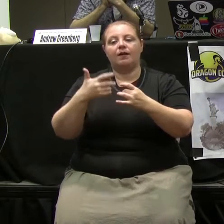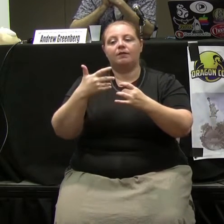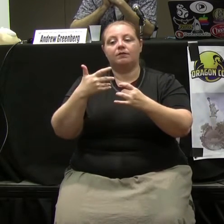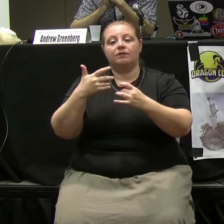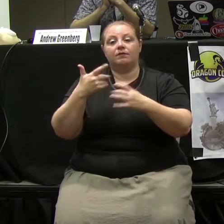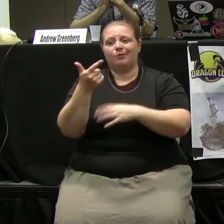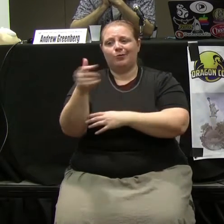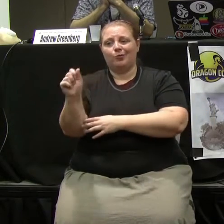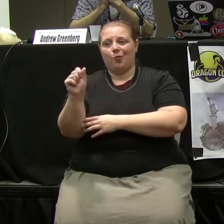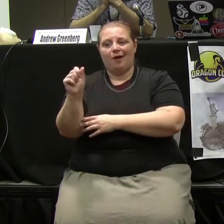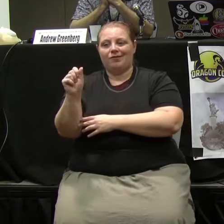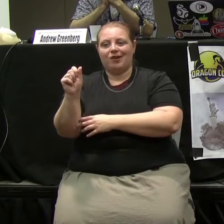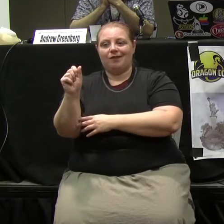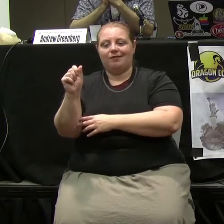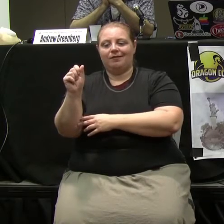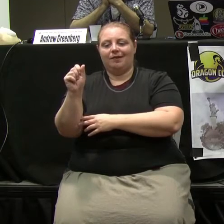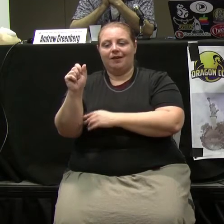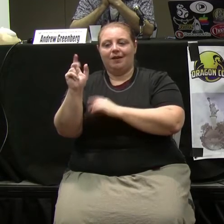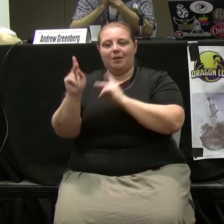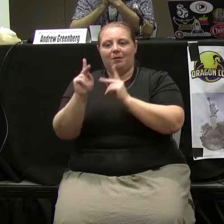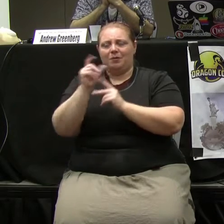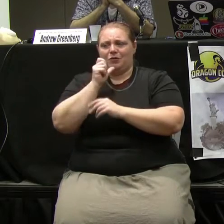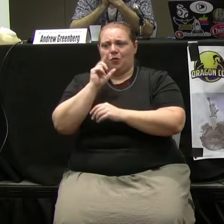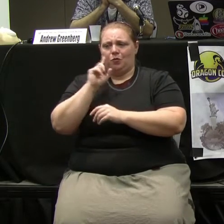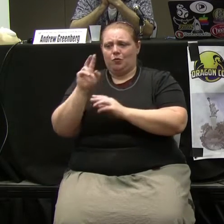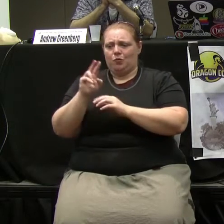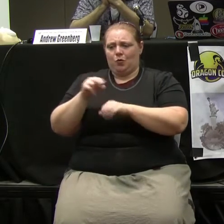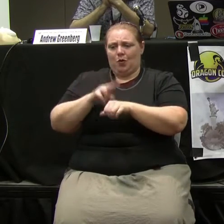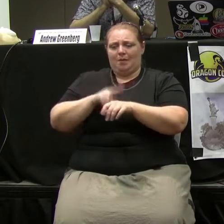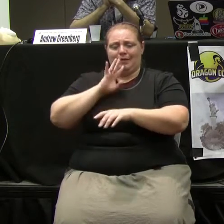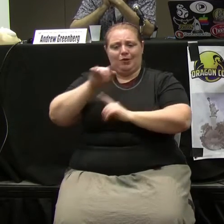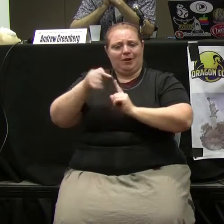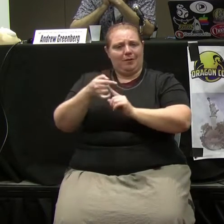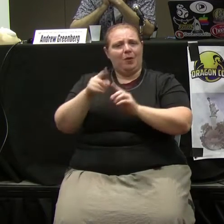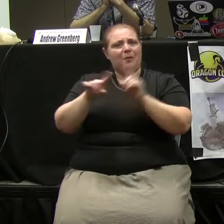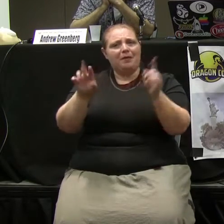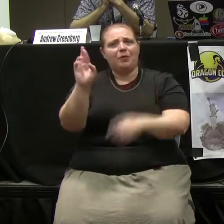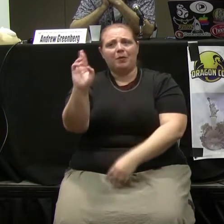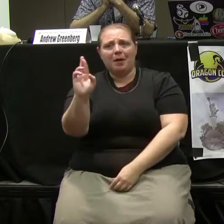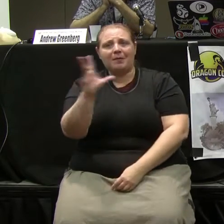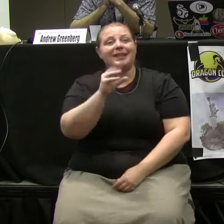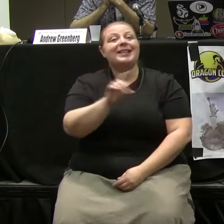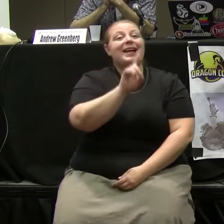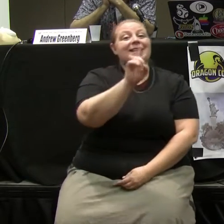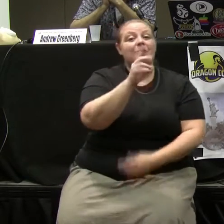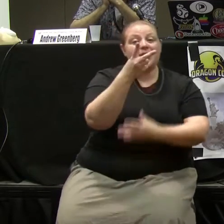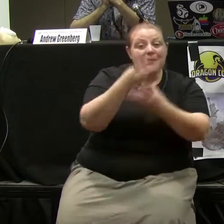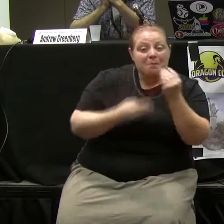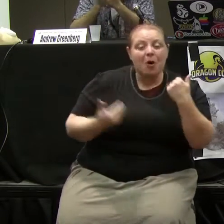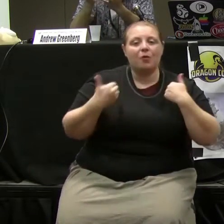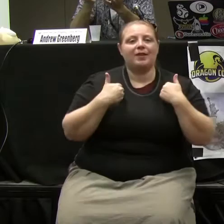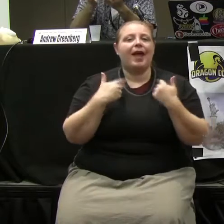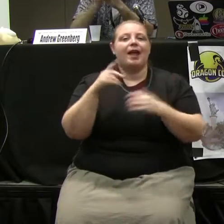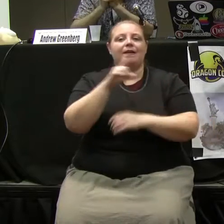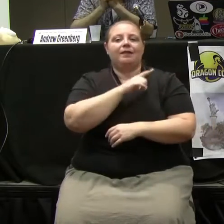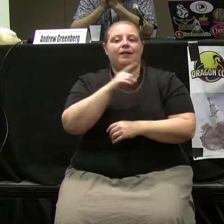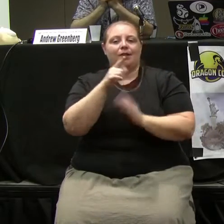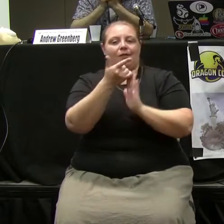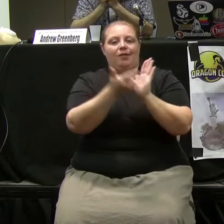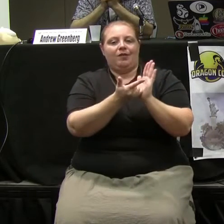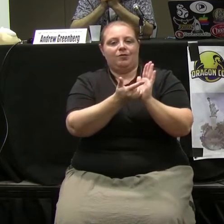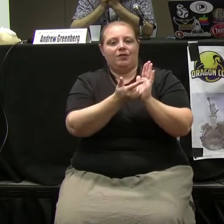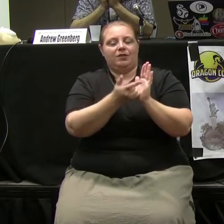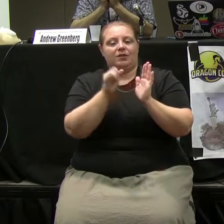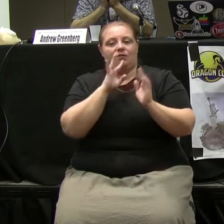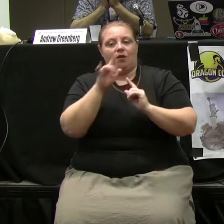generally don't talk about, and have had both Republicans and Democrats introducing legislation to address what is a very